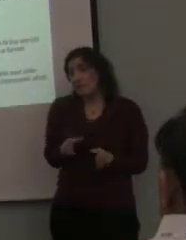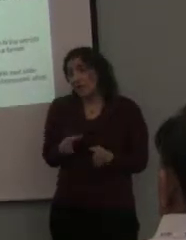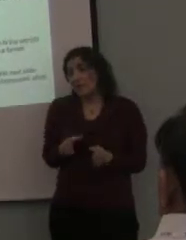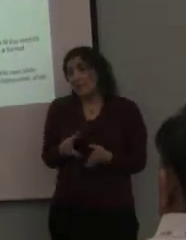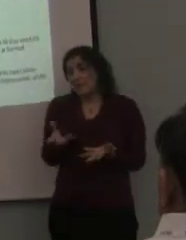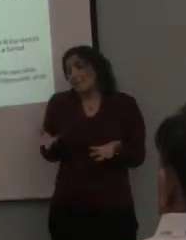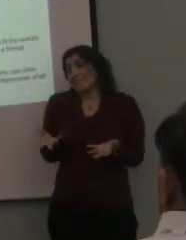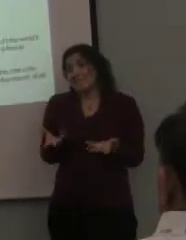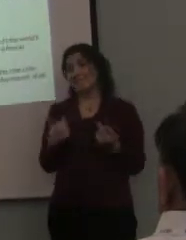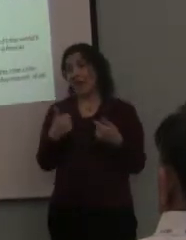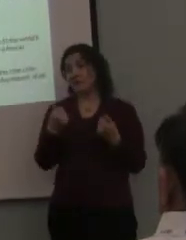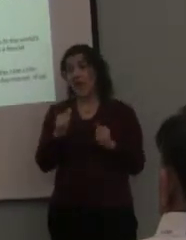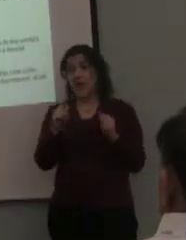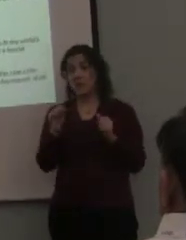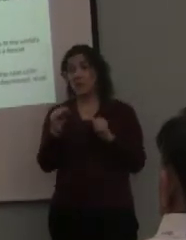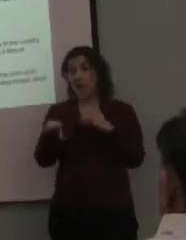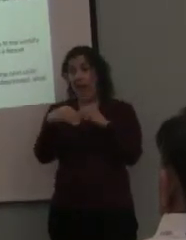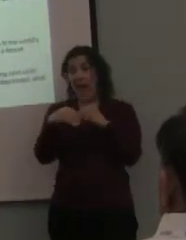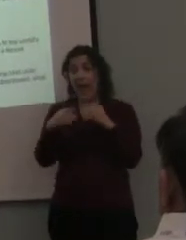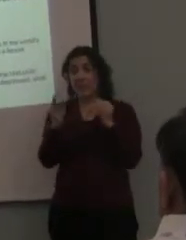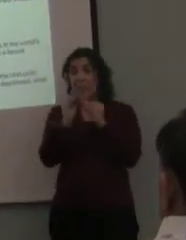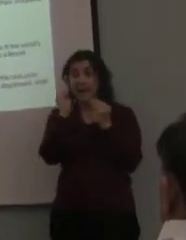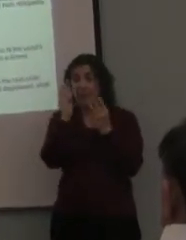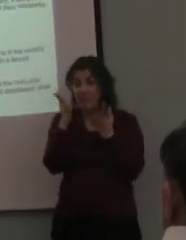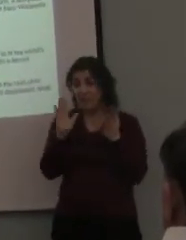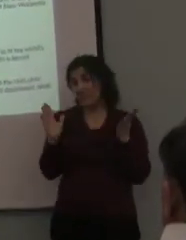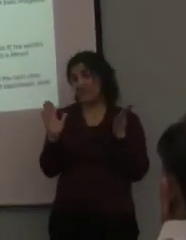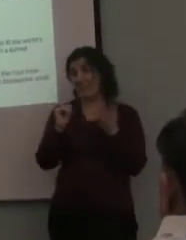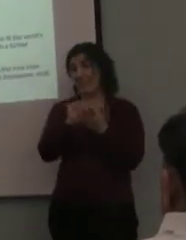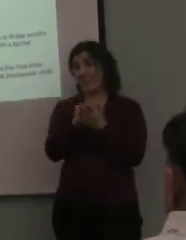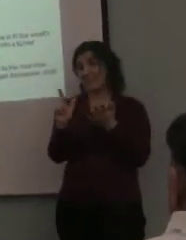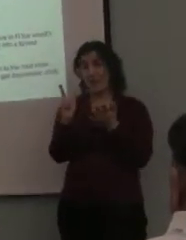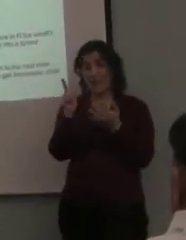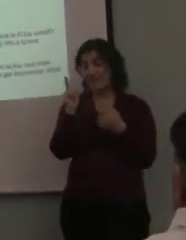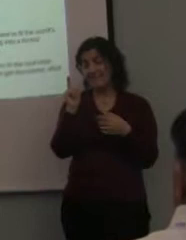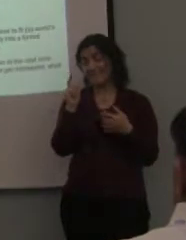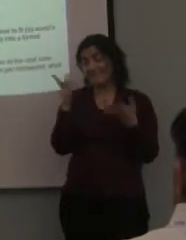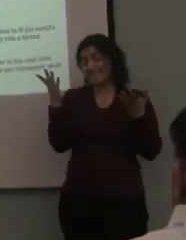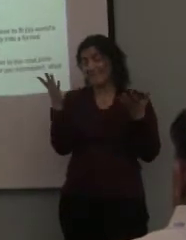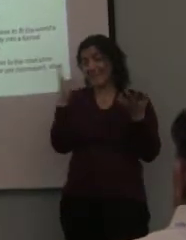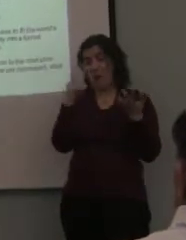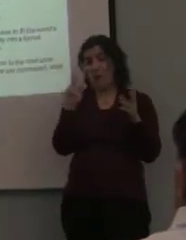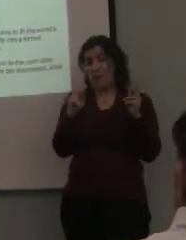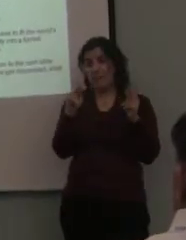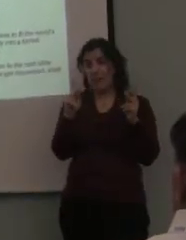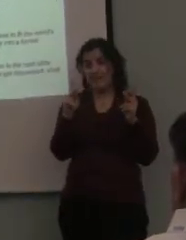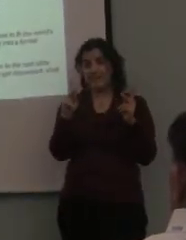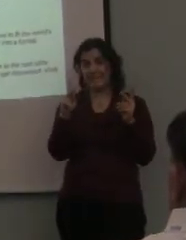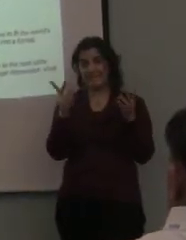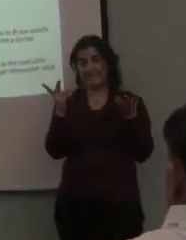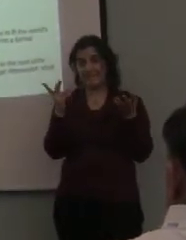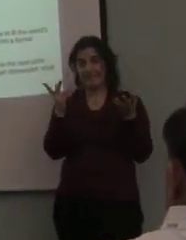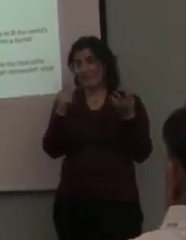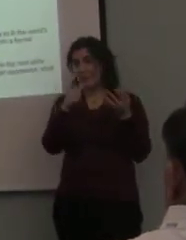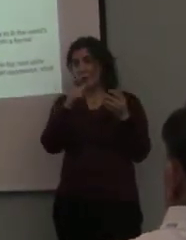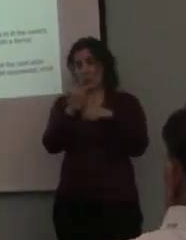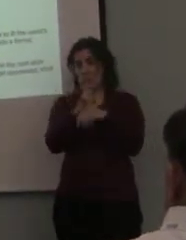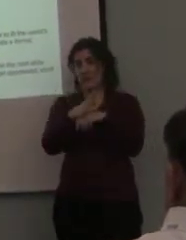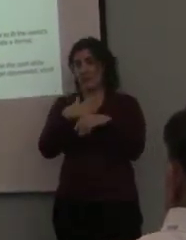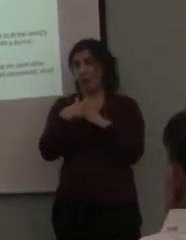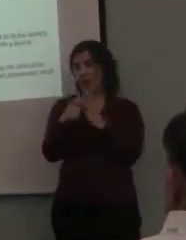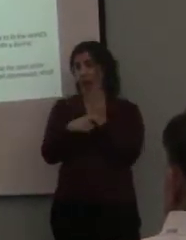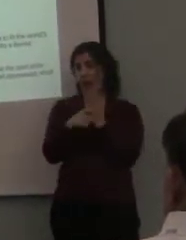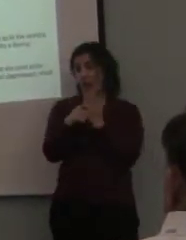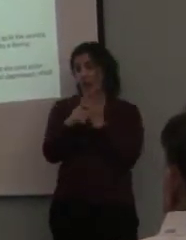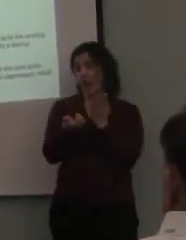ordinary cataloger trying to add some information for the people who are using my